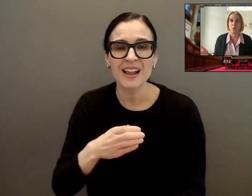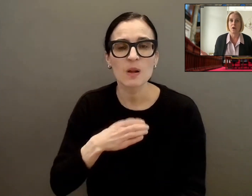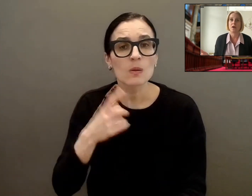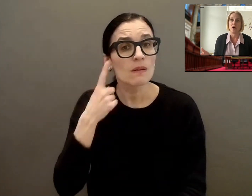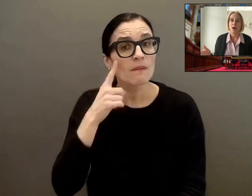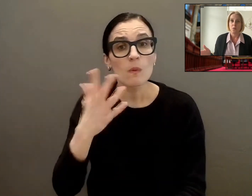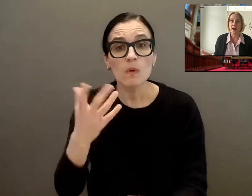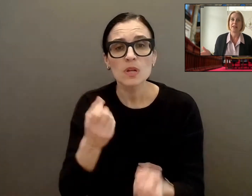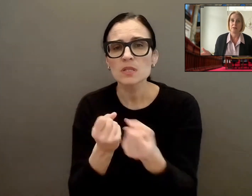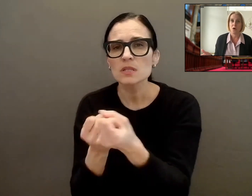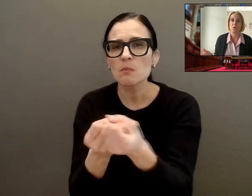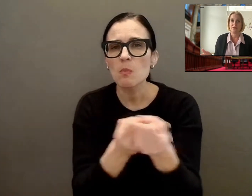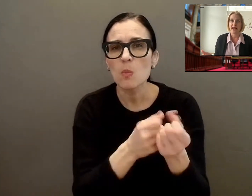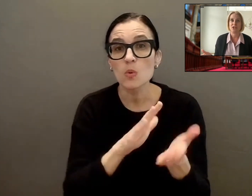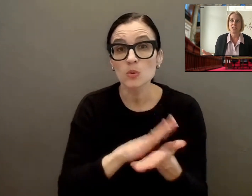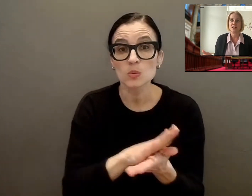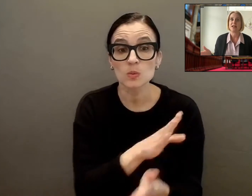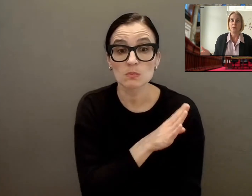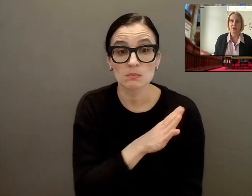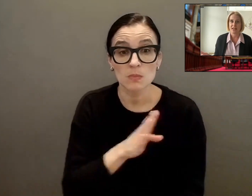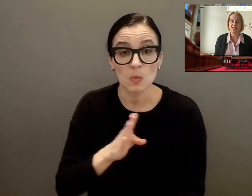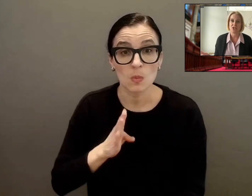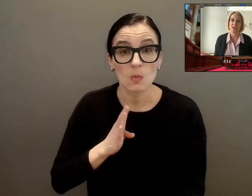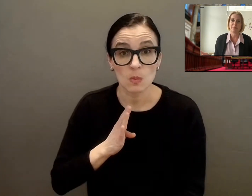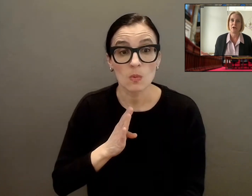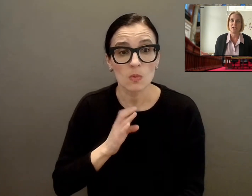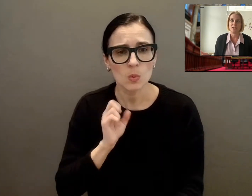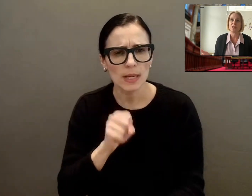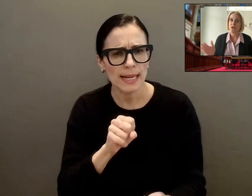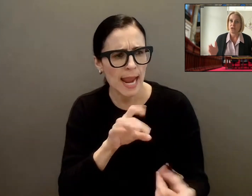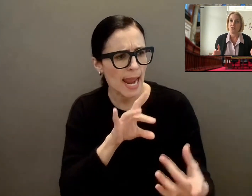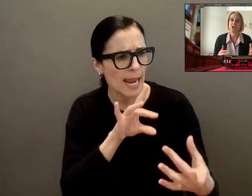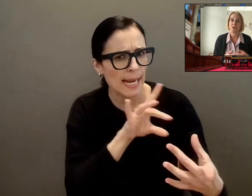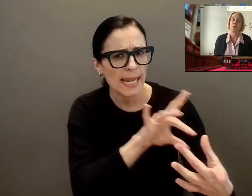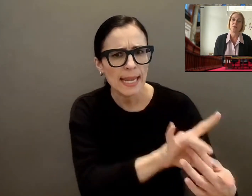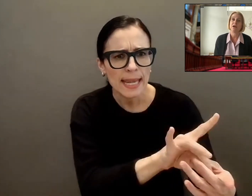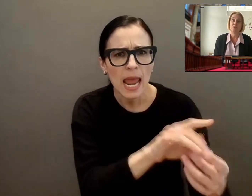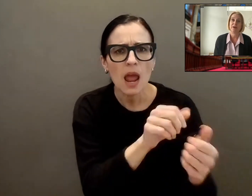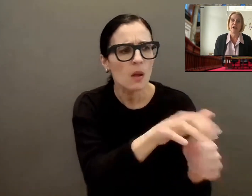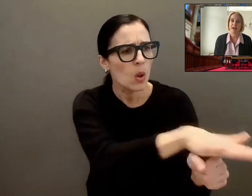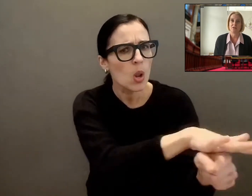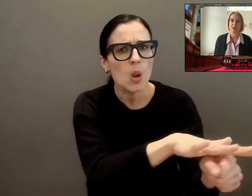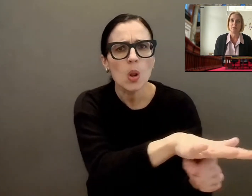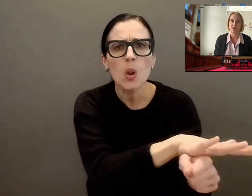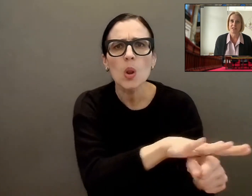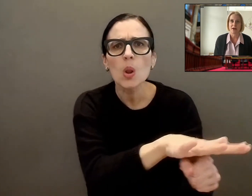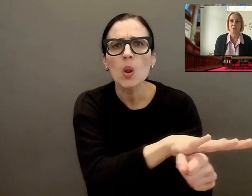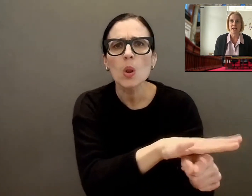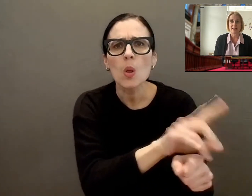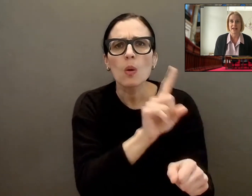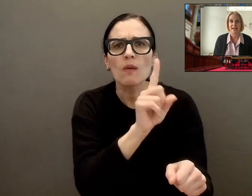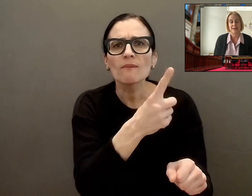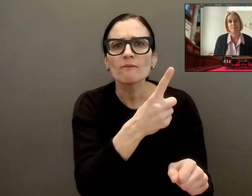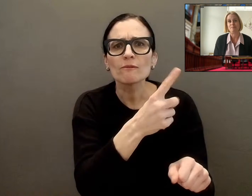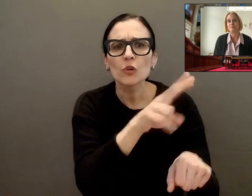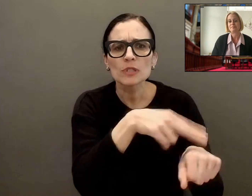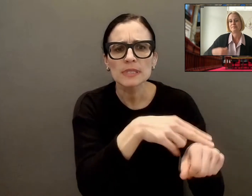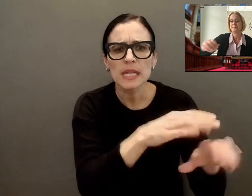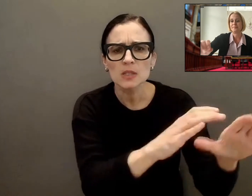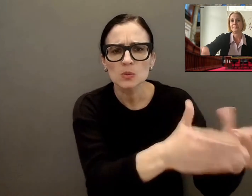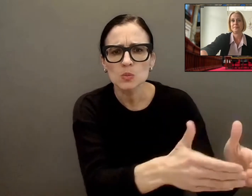and work with local nations, with Indigenous partners, to ensure that we are providing those supports that they